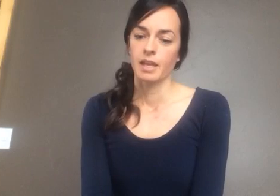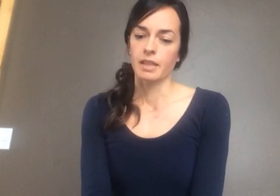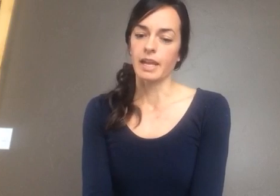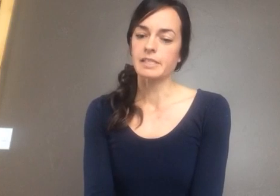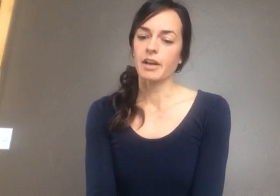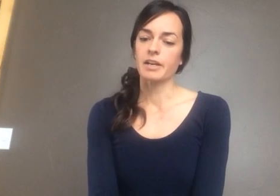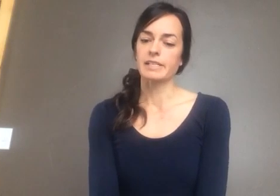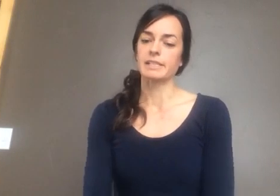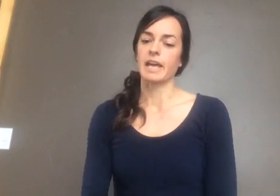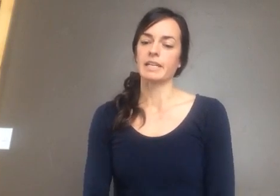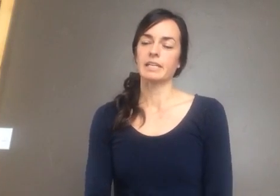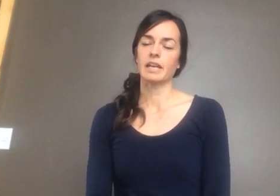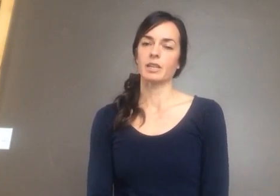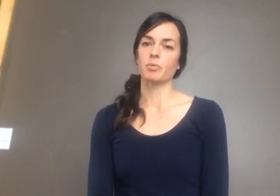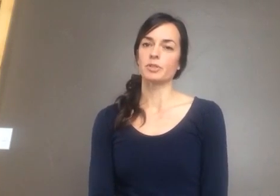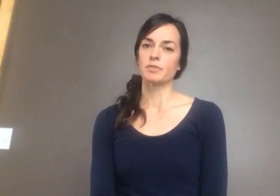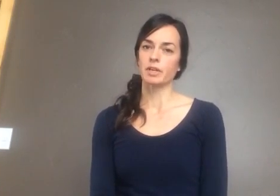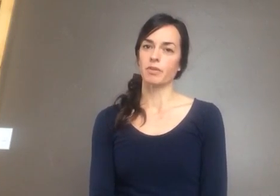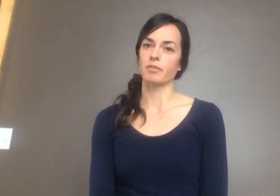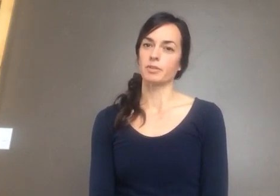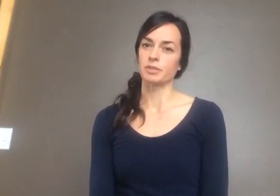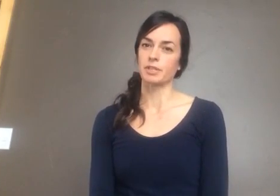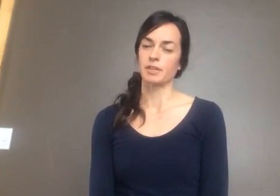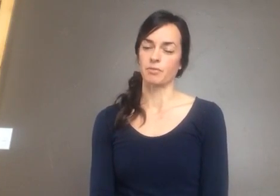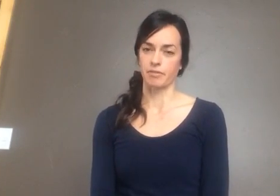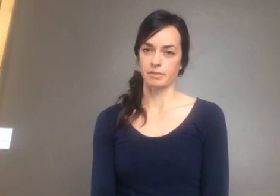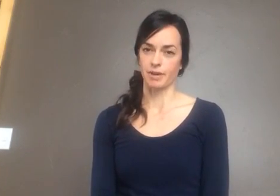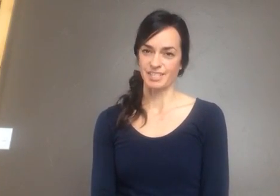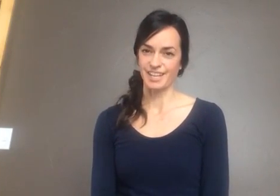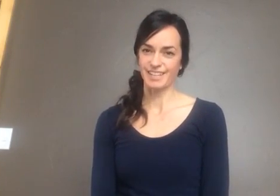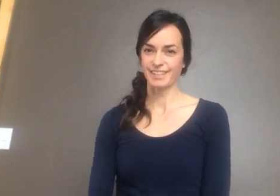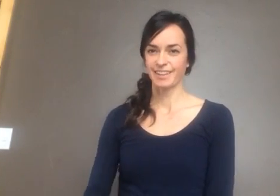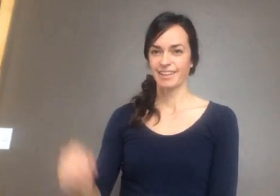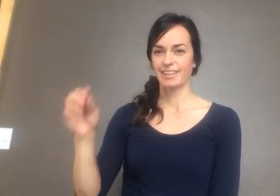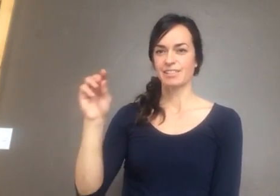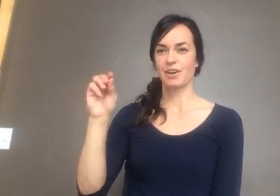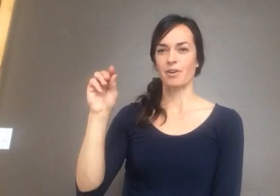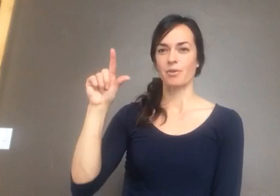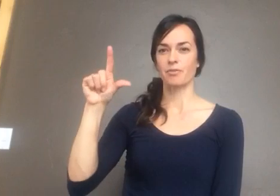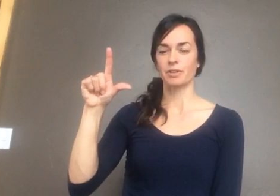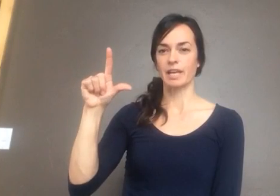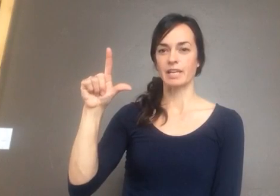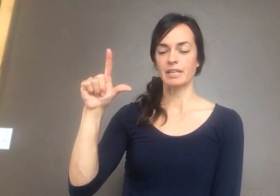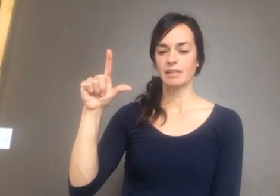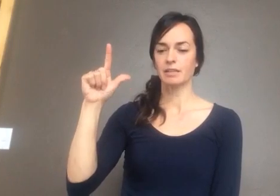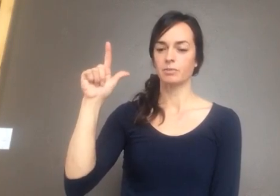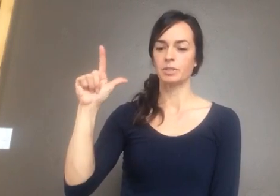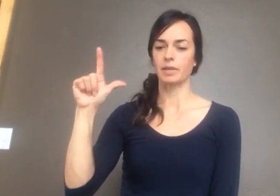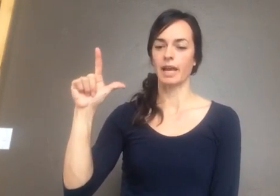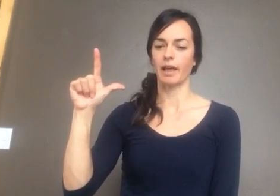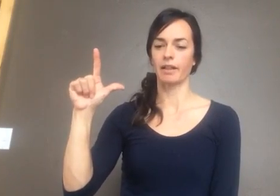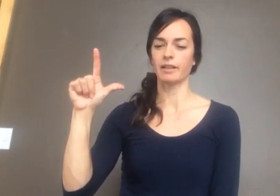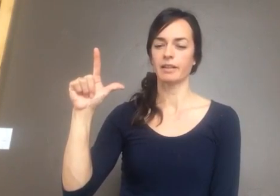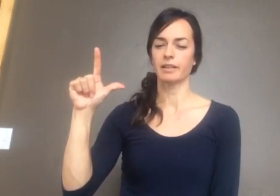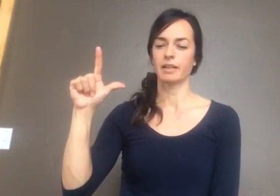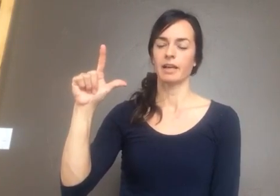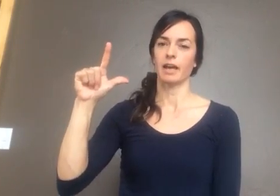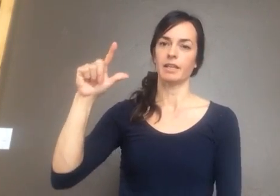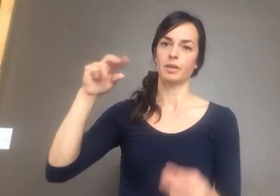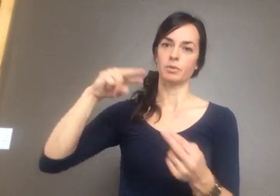The next card is Lenin and the Bolshevik Revolution in Russia. So for Lenin, we'll do an L, and then we'll